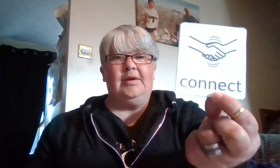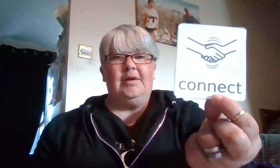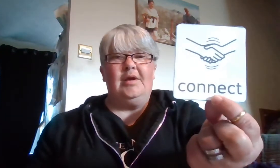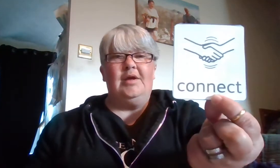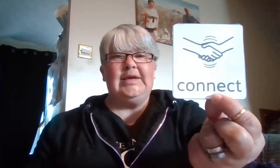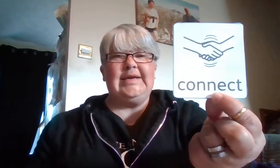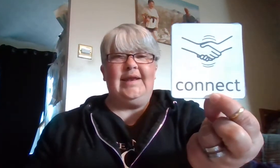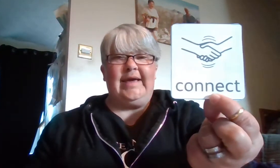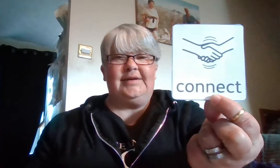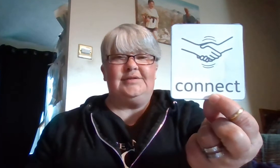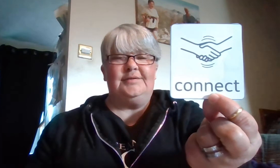Connect.